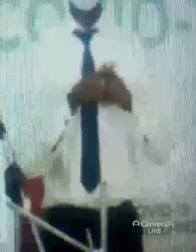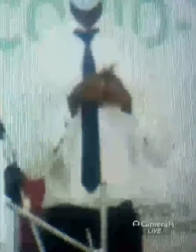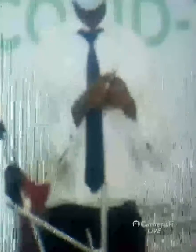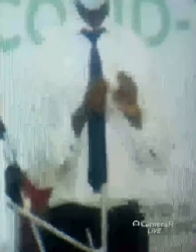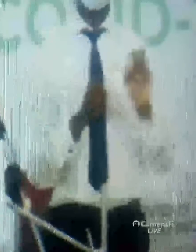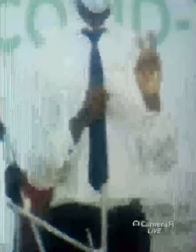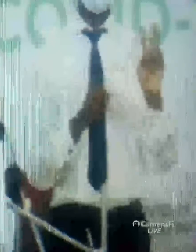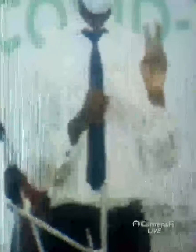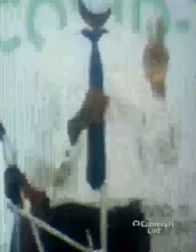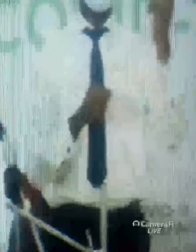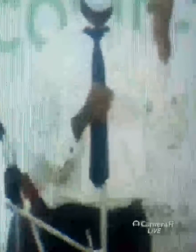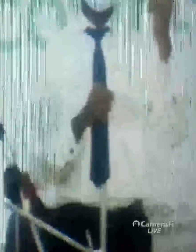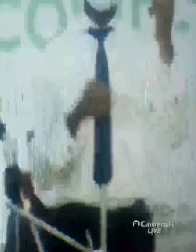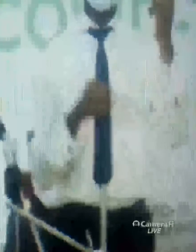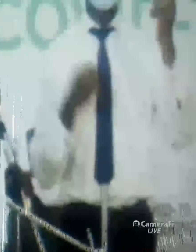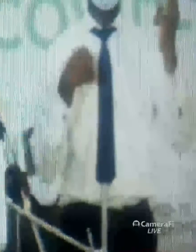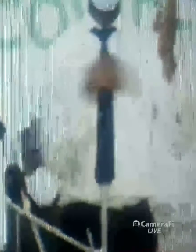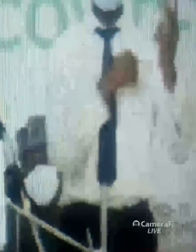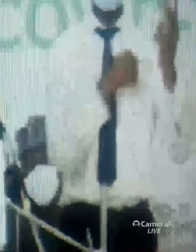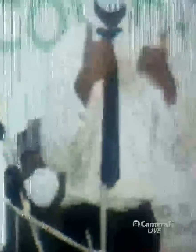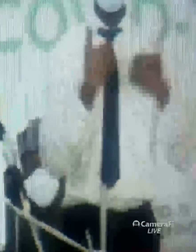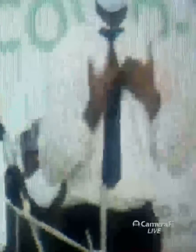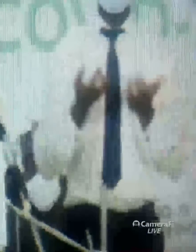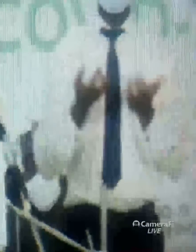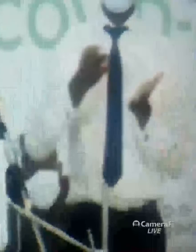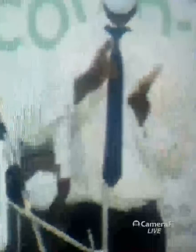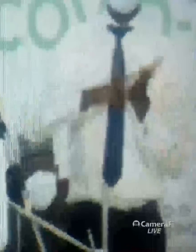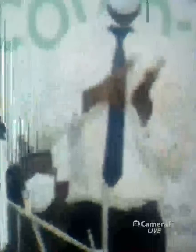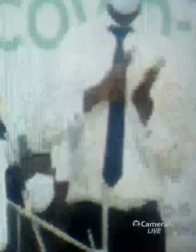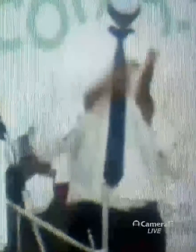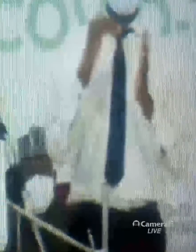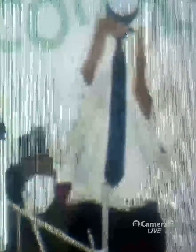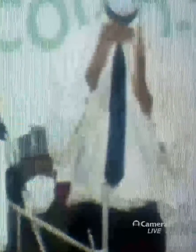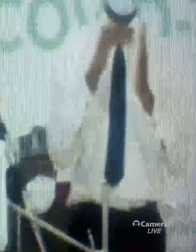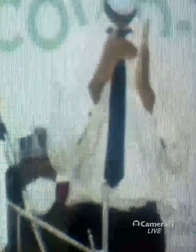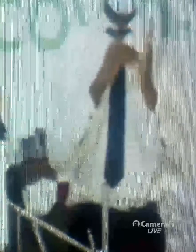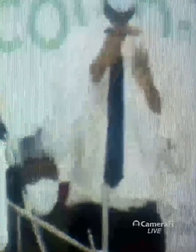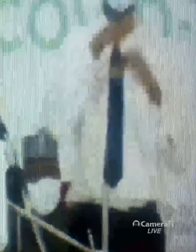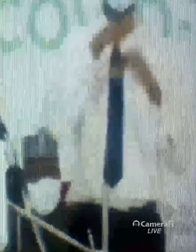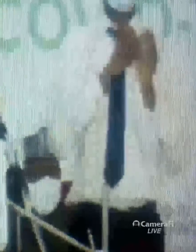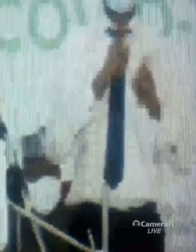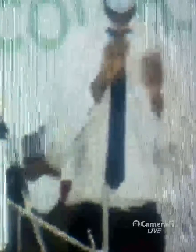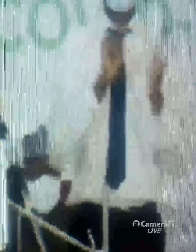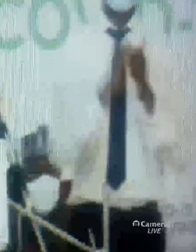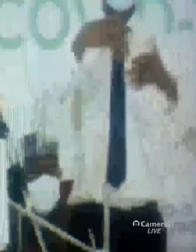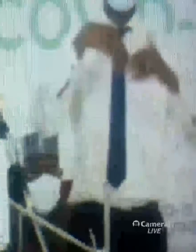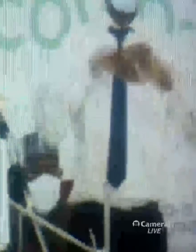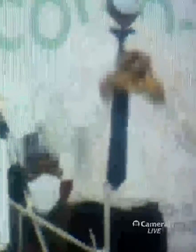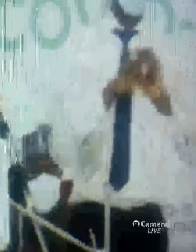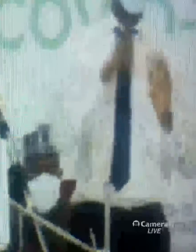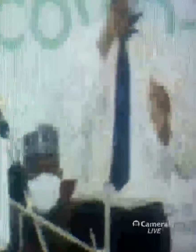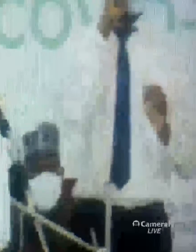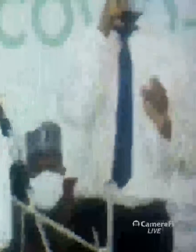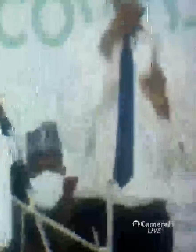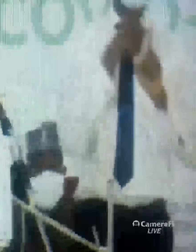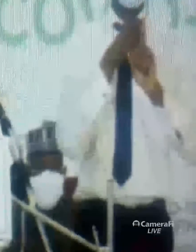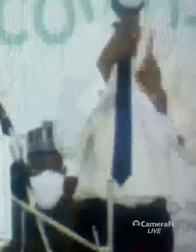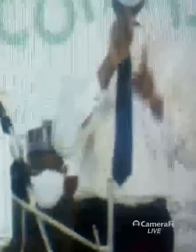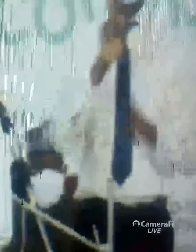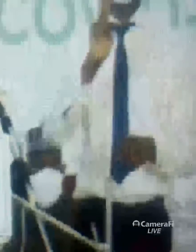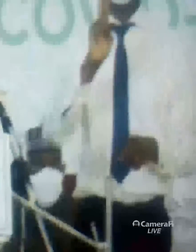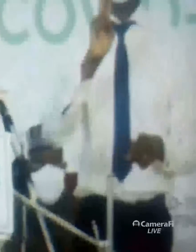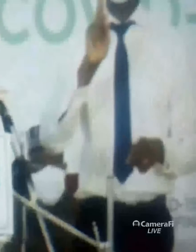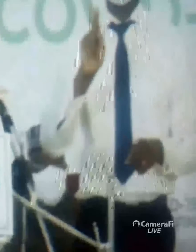secondly, we have a register for all passengers coming from the UK and South Africa to enable us